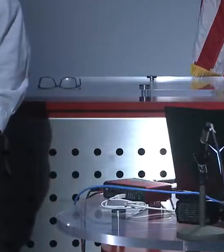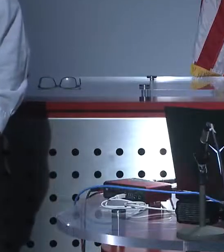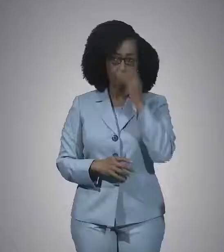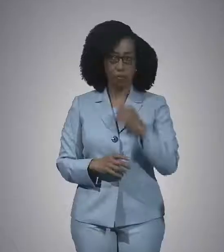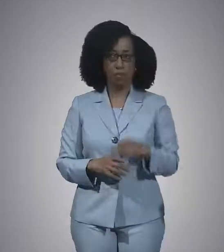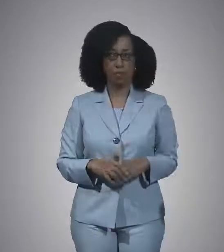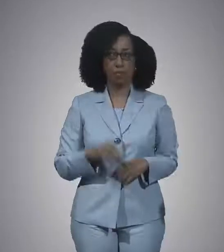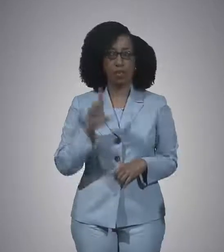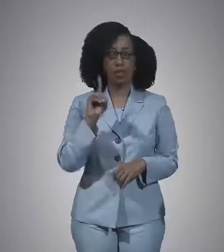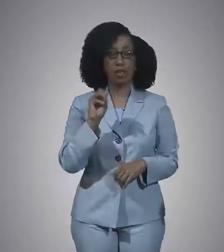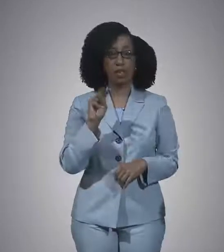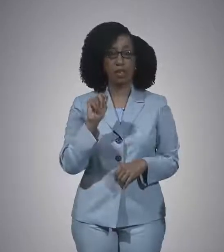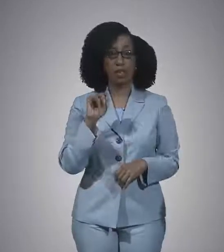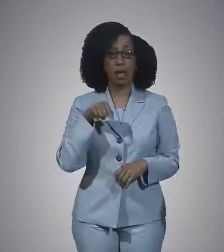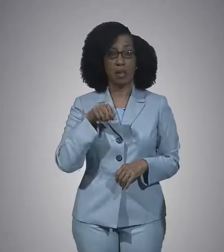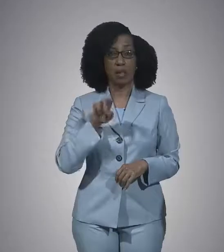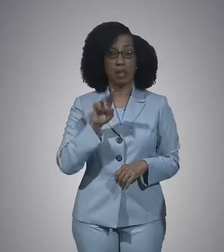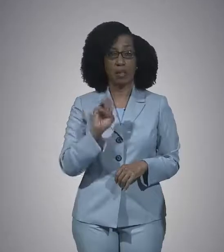13.